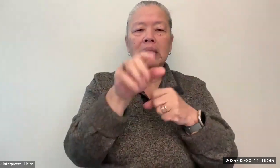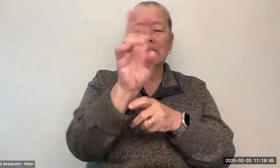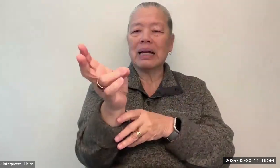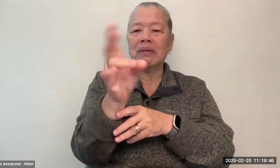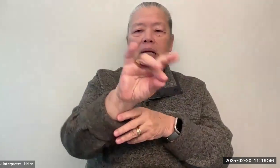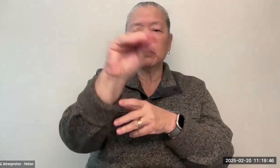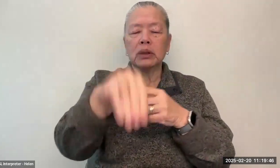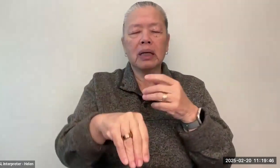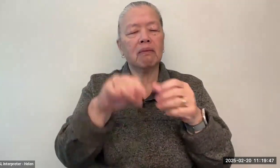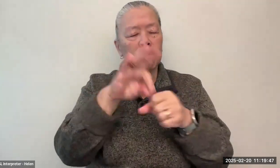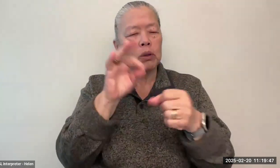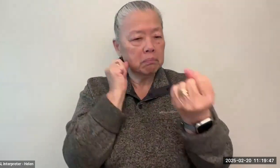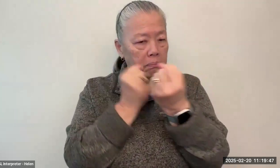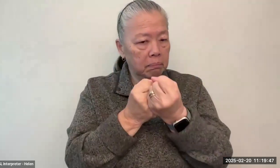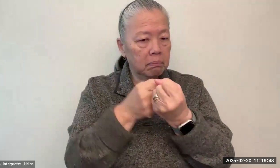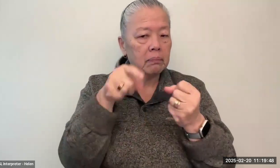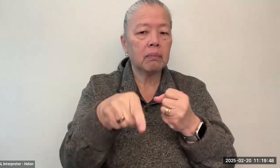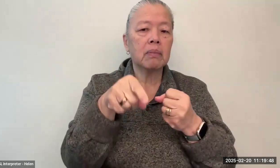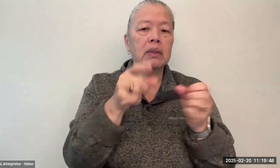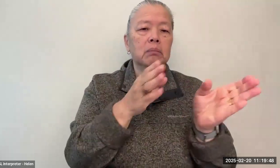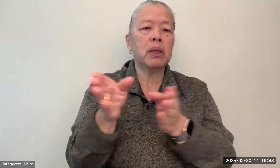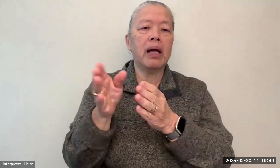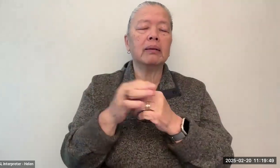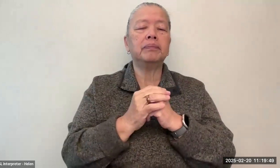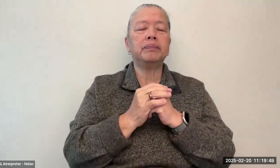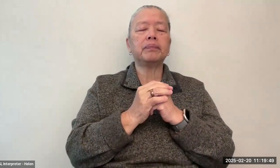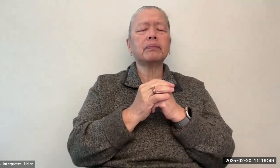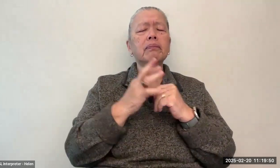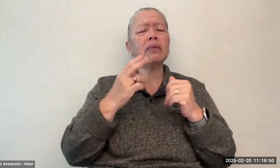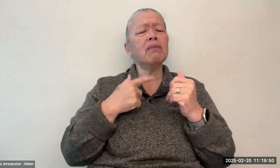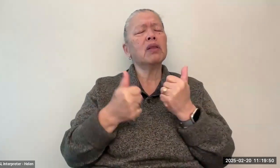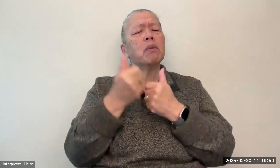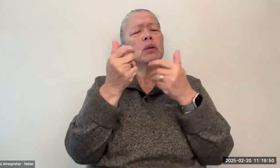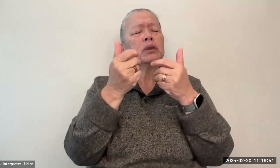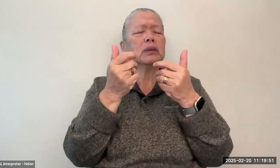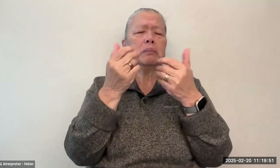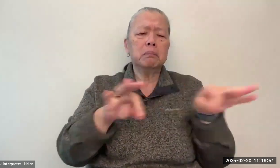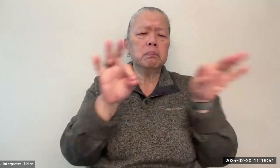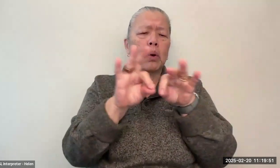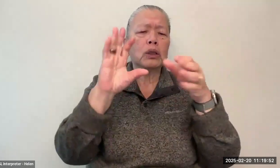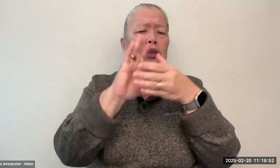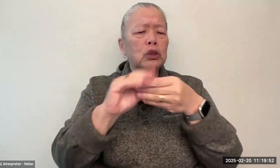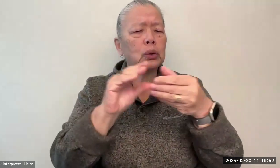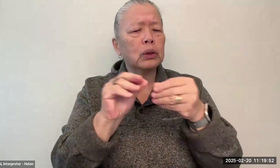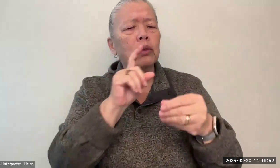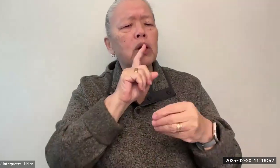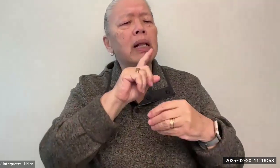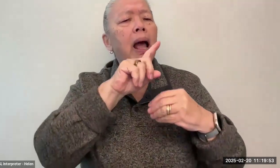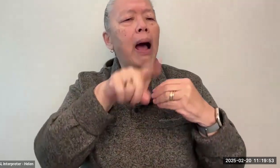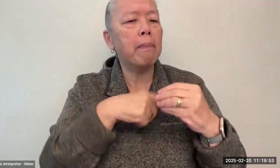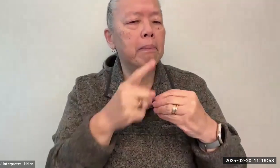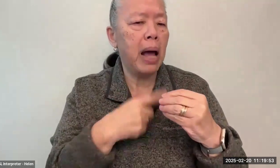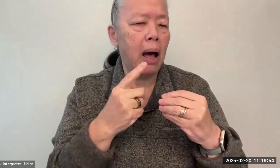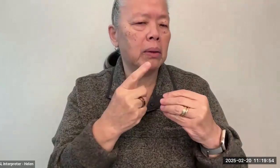delegates voting in favor of it. Because we think the most influential stories are the ones that are about and from people in ministries